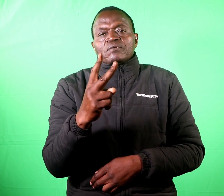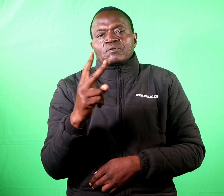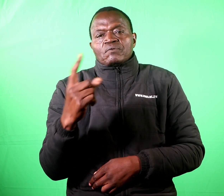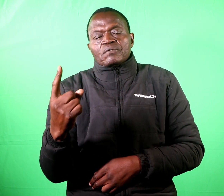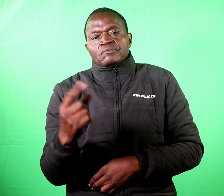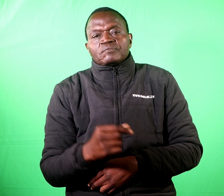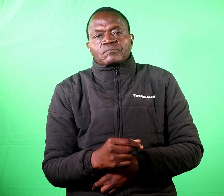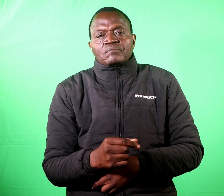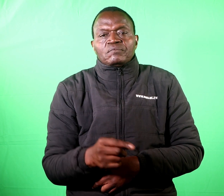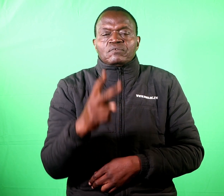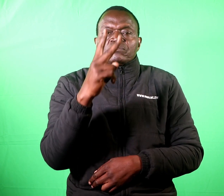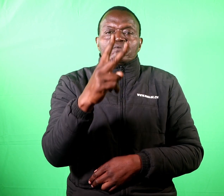2021, 27%,